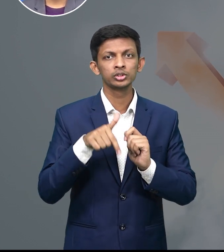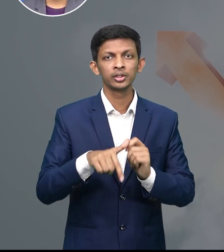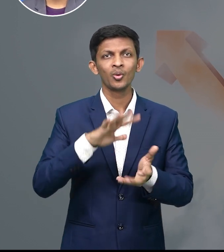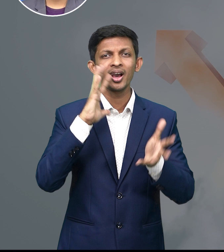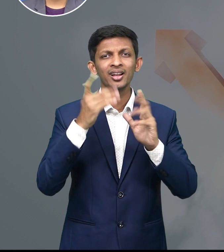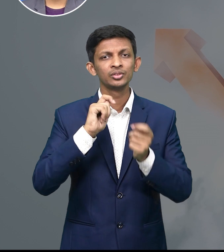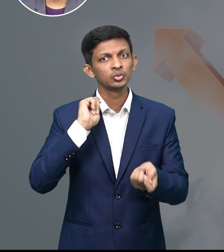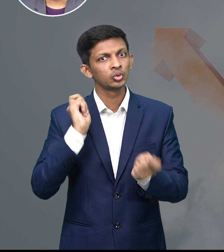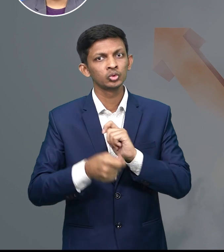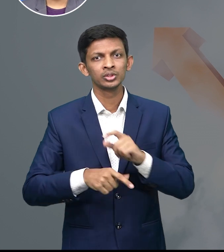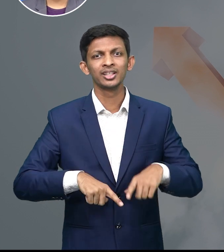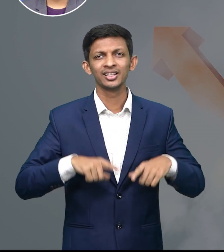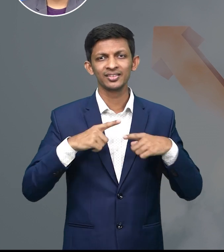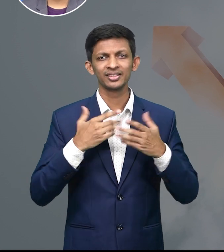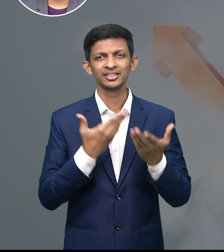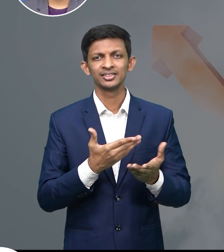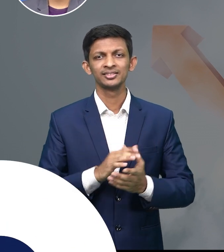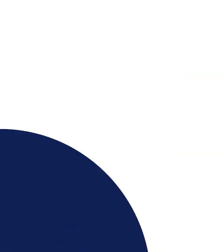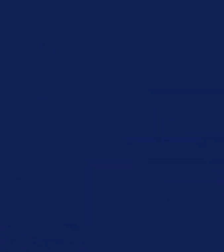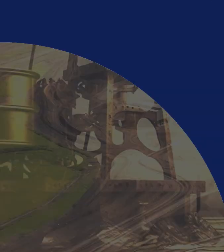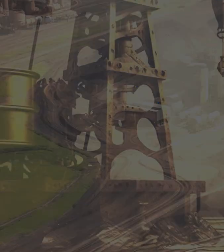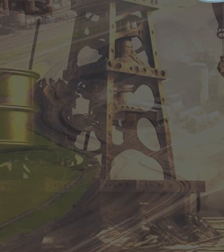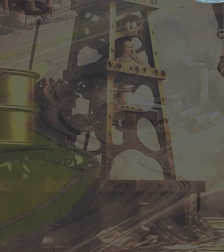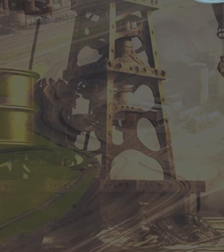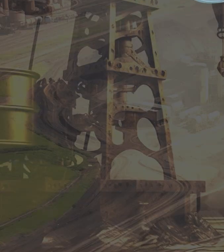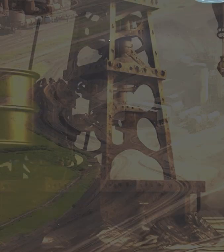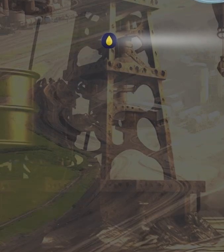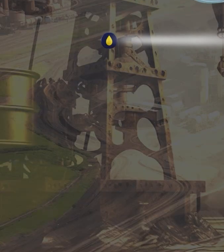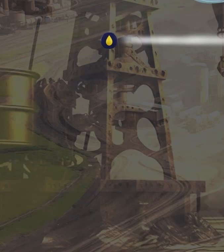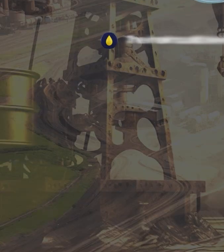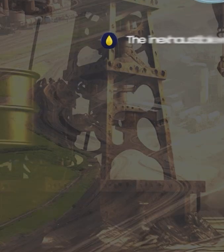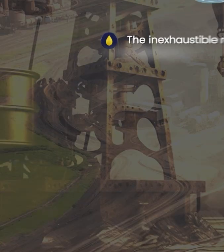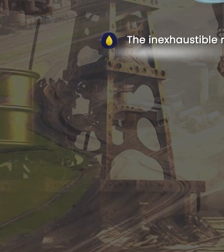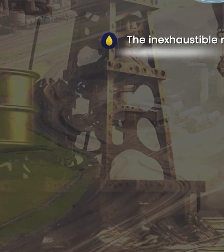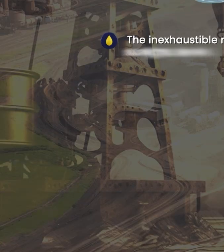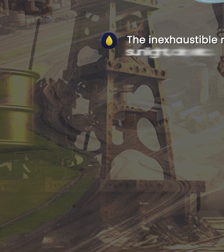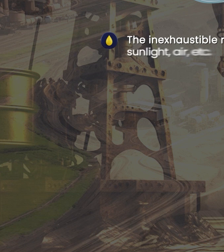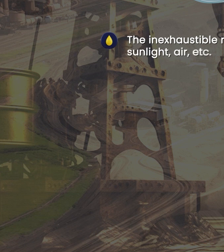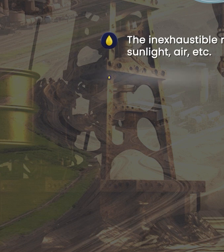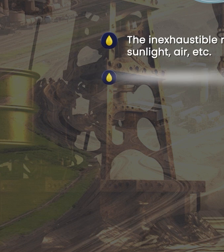Summary of the lesson.